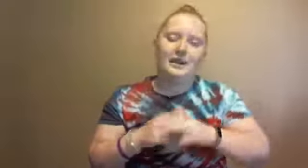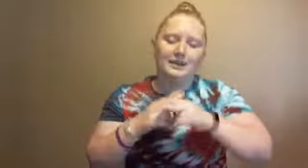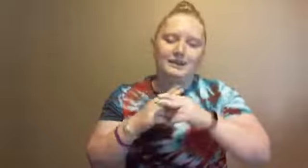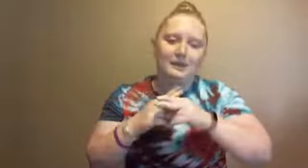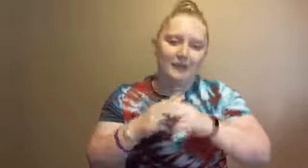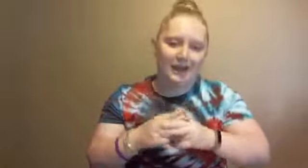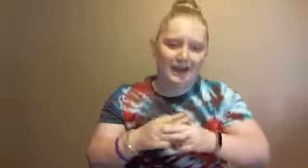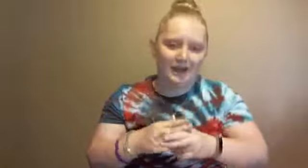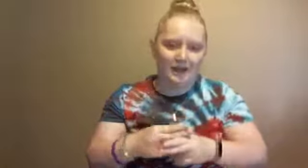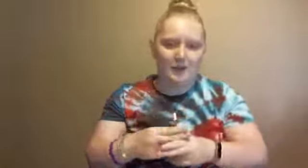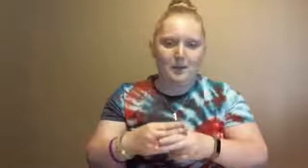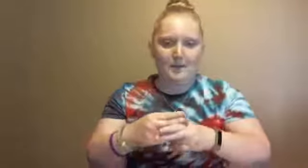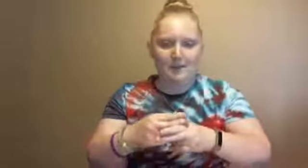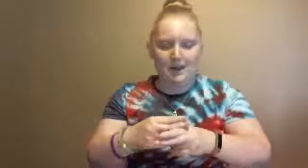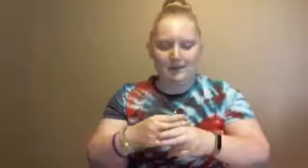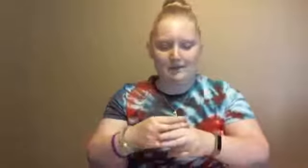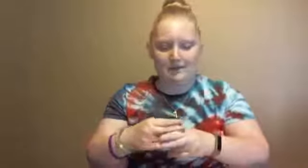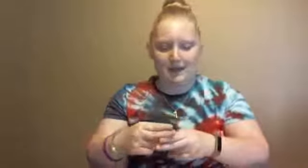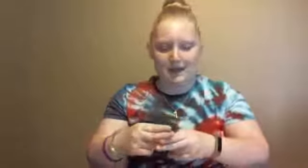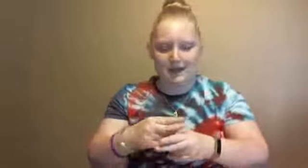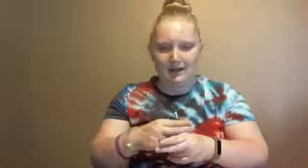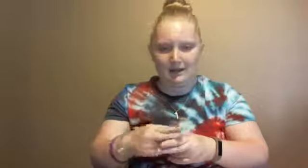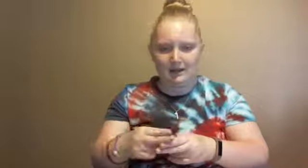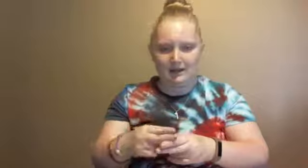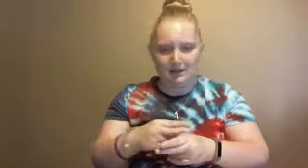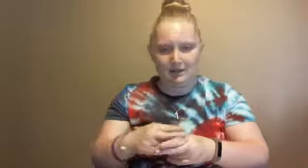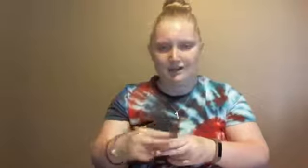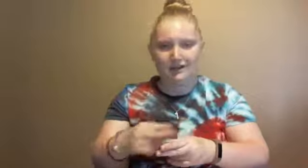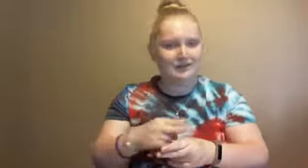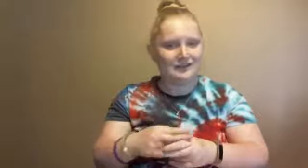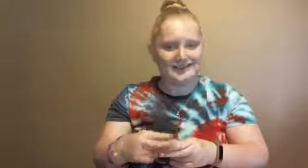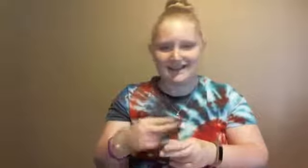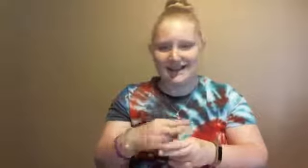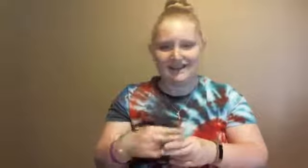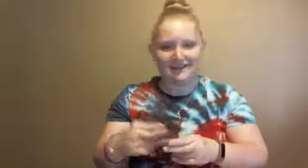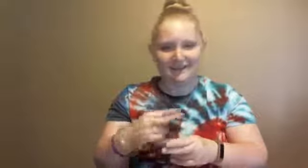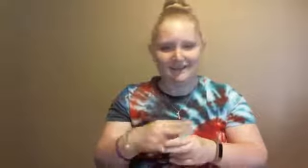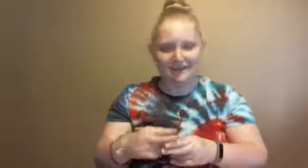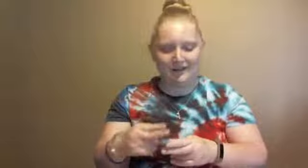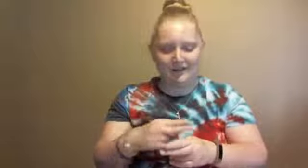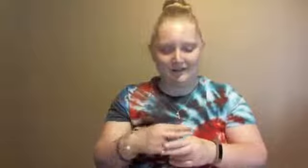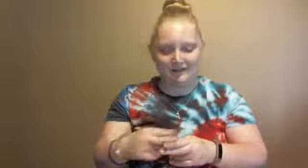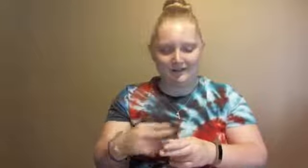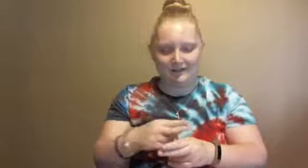make the sign for egg, but instead, you just slide your knife along it.